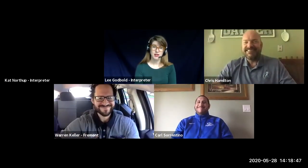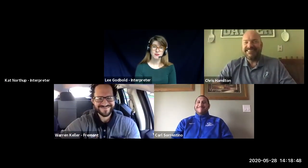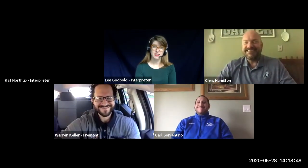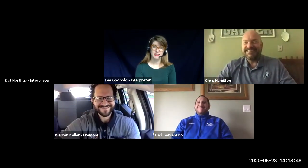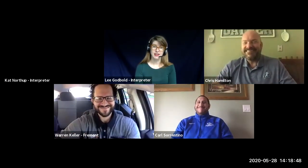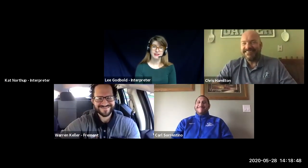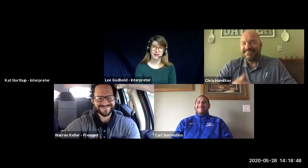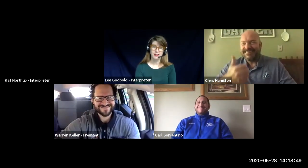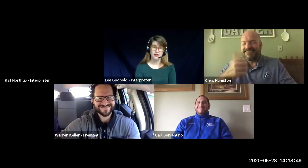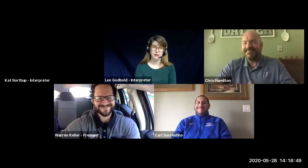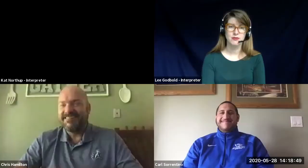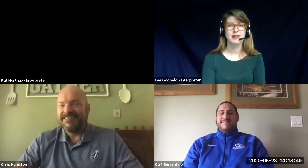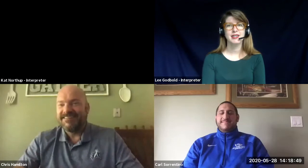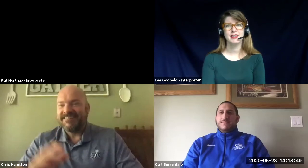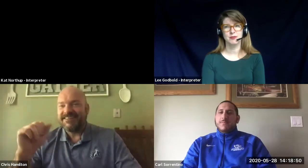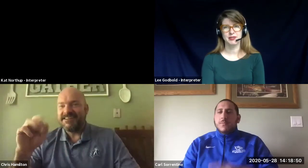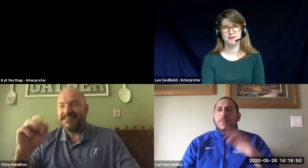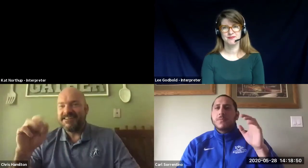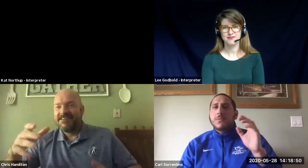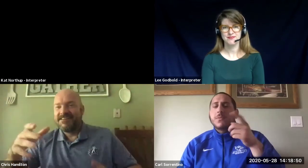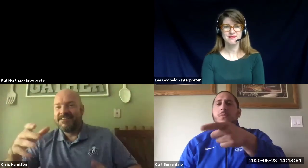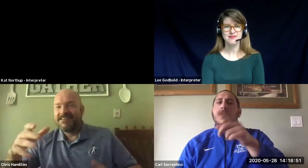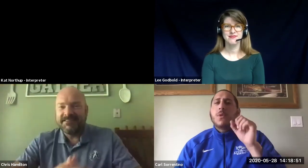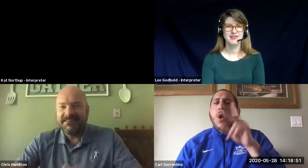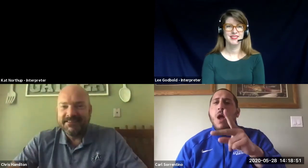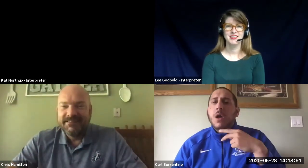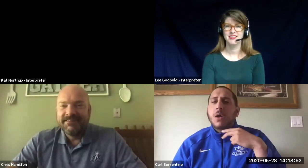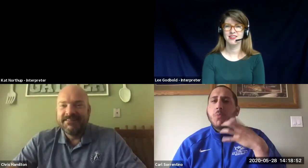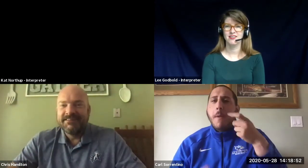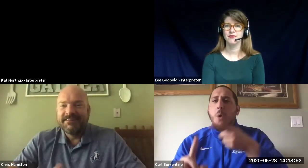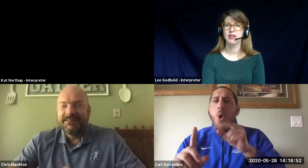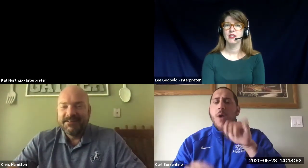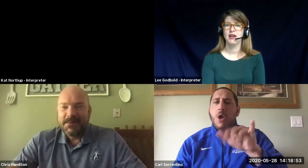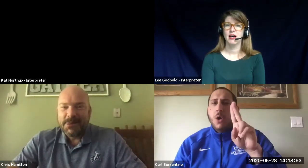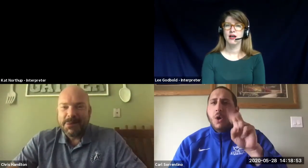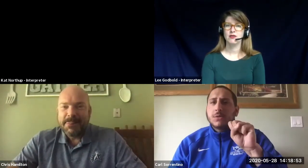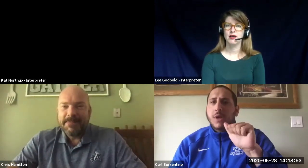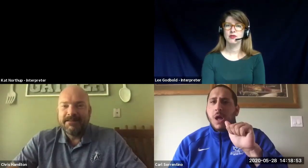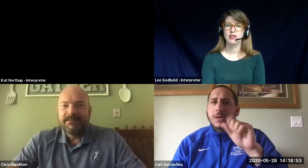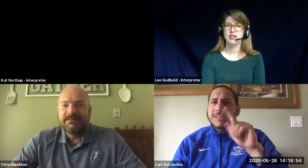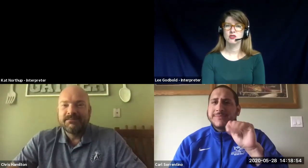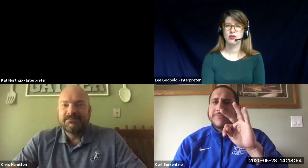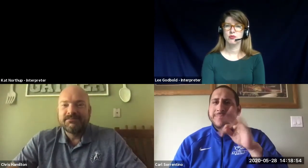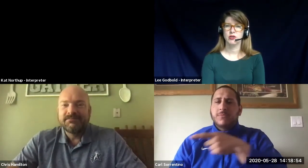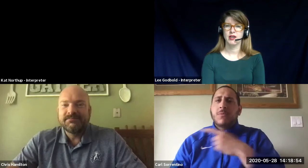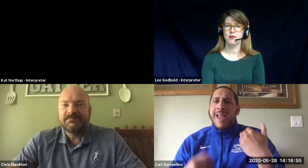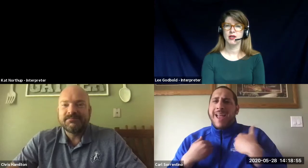time to visit Lake Tahoe. A little bit. Carl. Okay, really, I just wanted to point out about